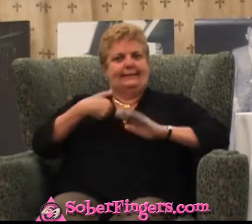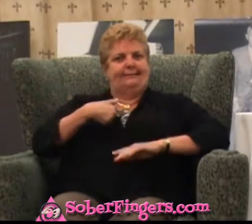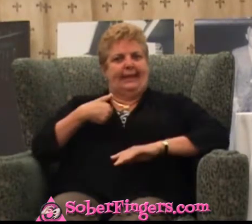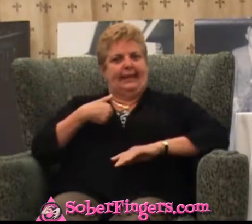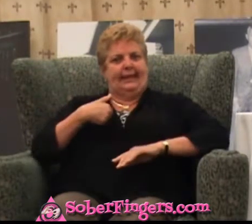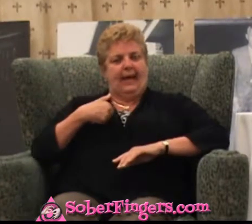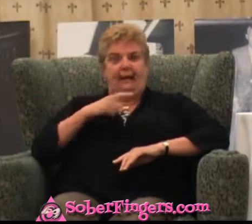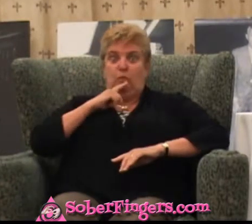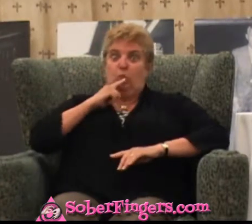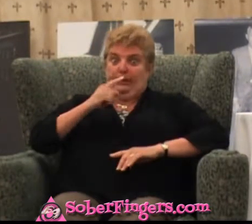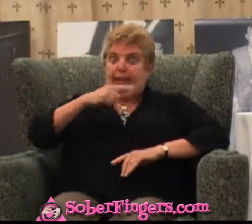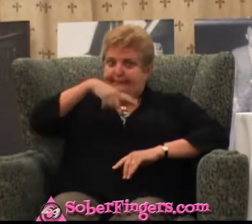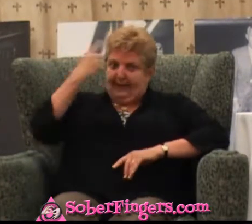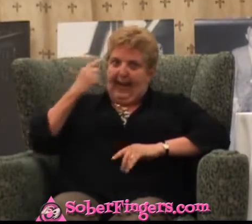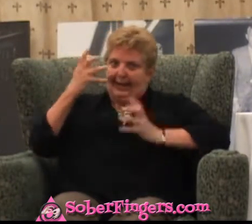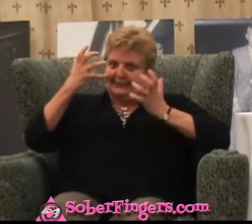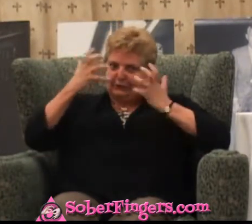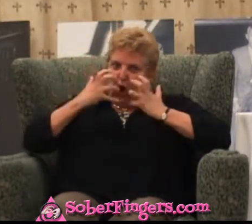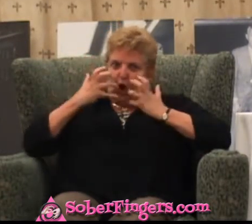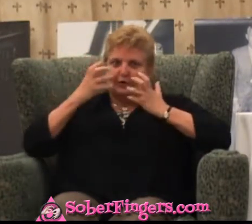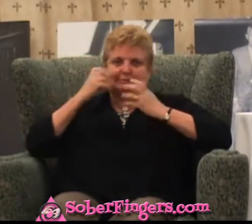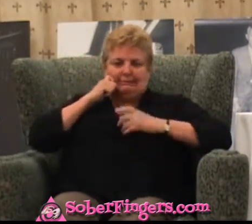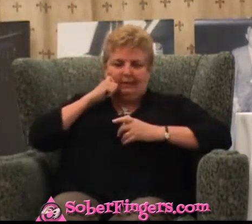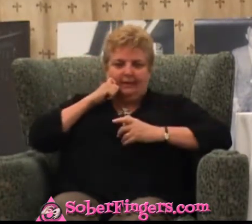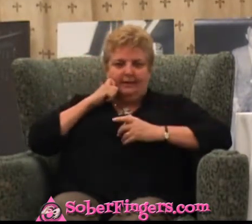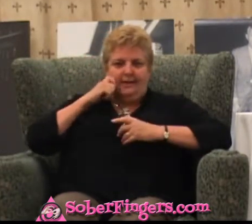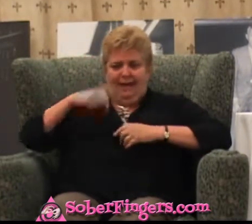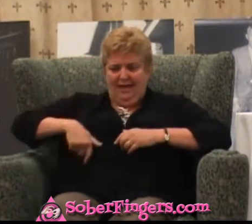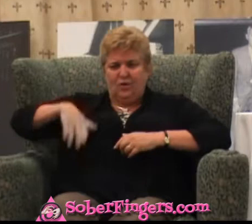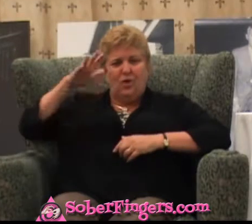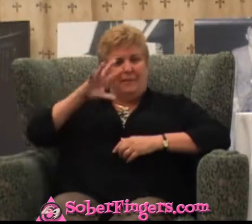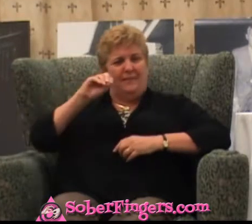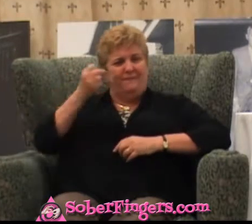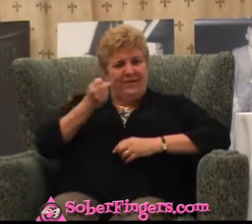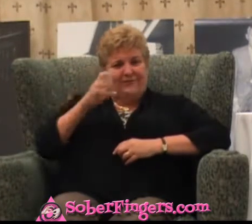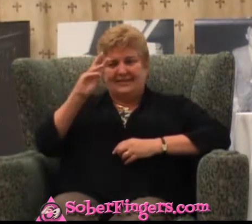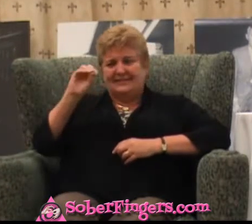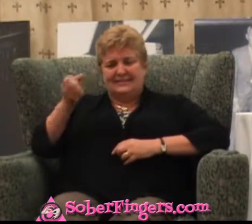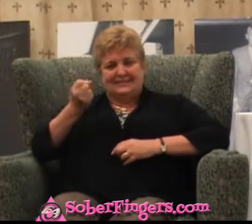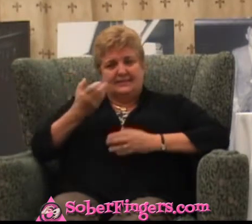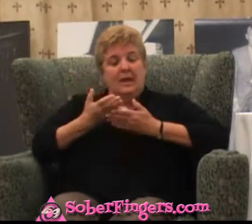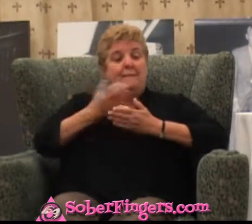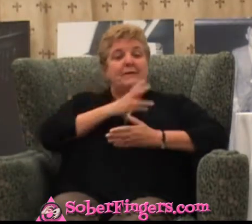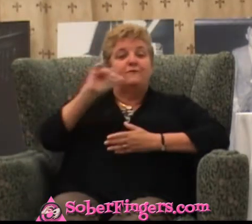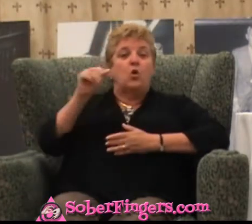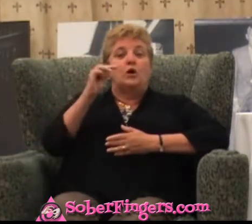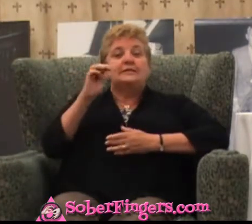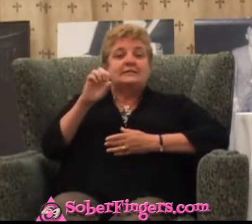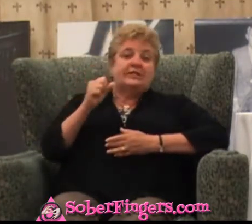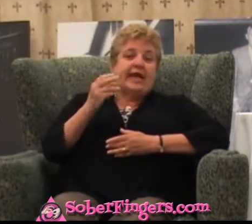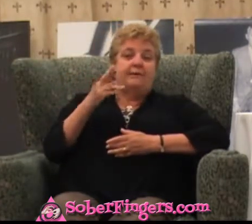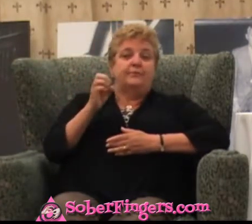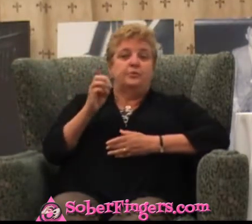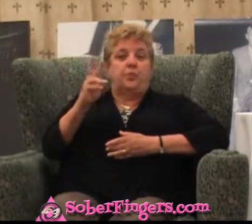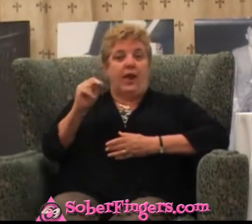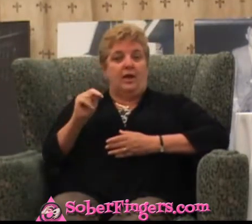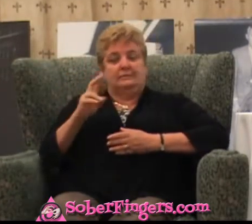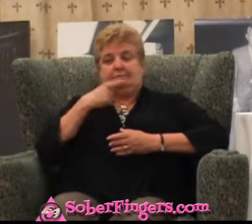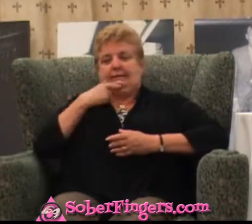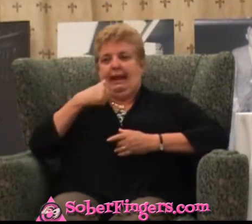I grew up in the, in the 50s and the 60s before James Brown came out with I'm black and I'm proud, and I never